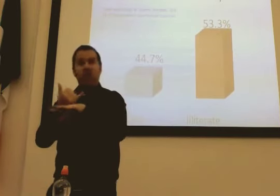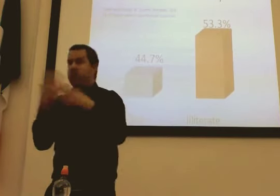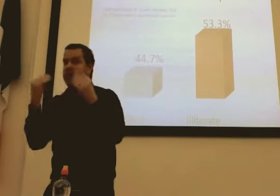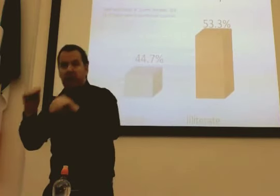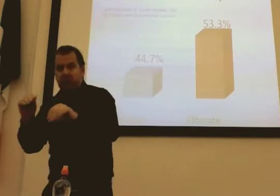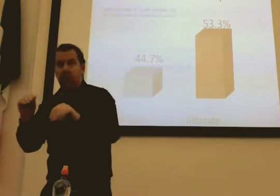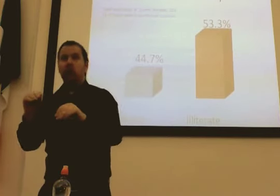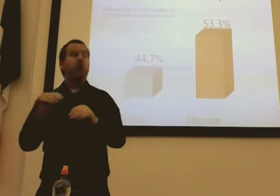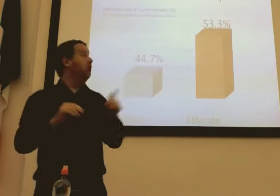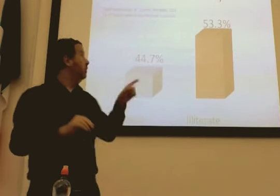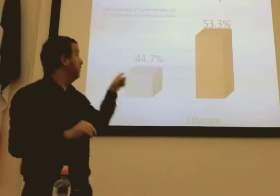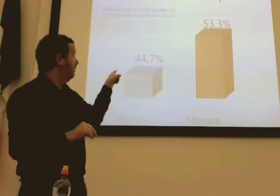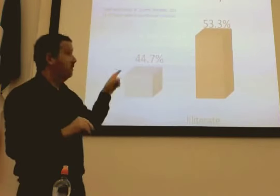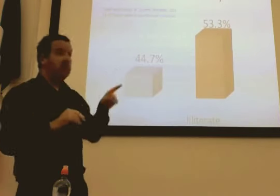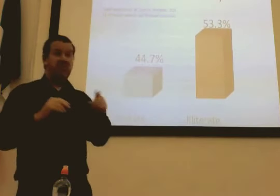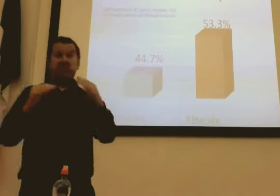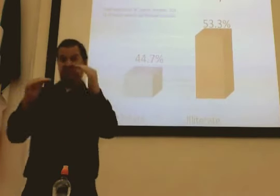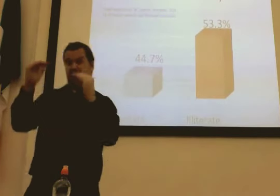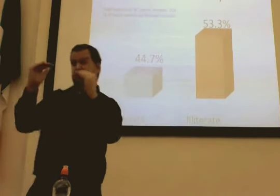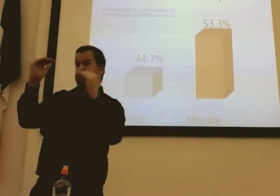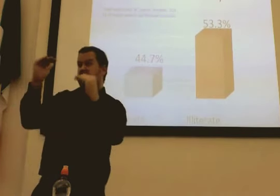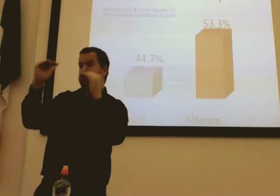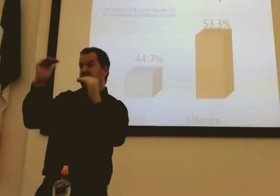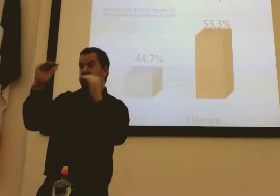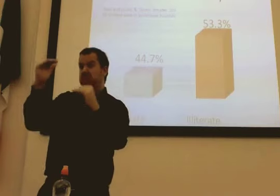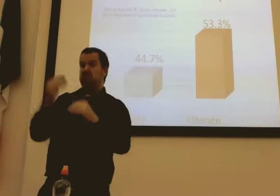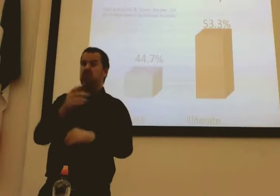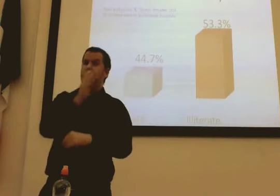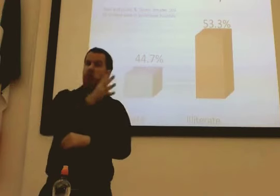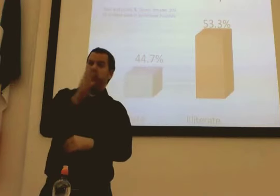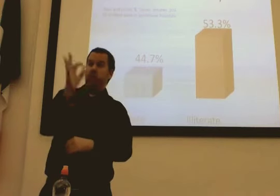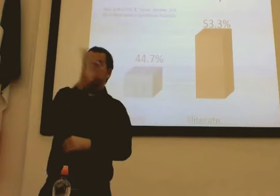when you research how many actually had gone to school as opposed to who hadn't,